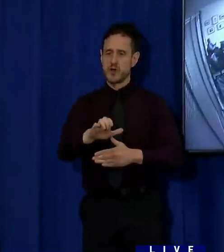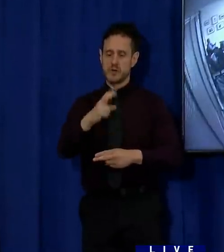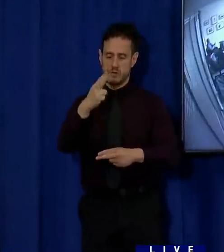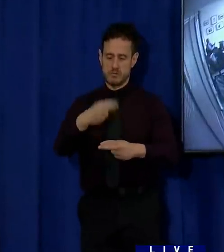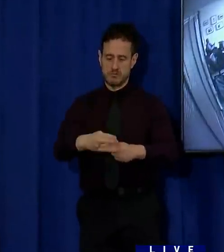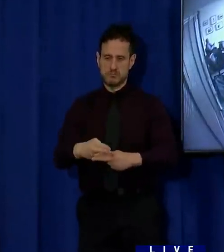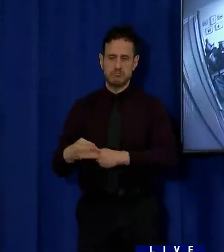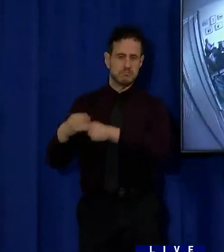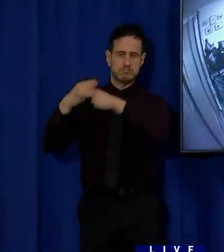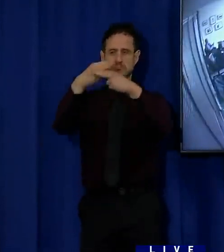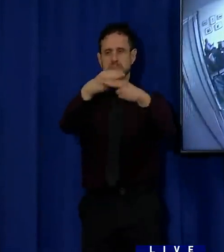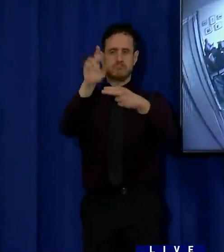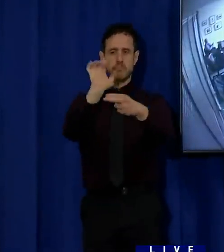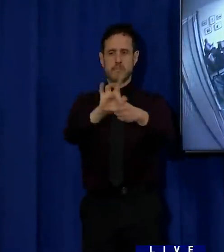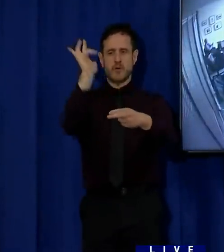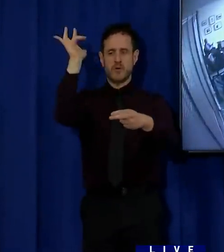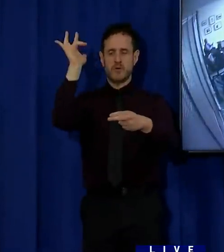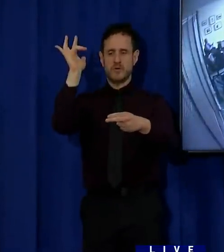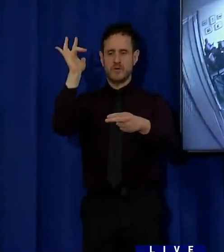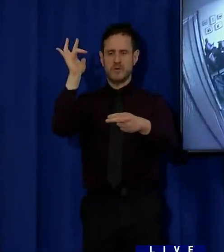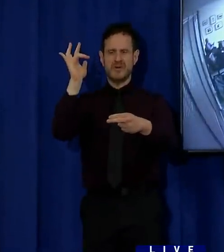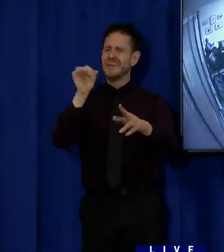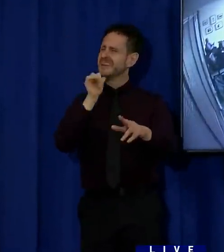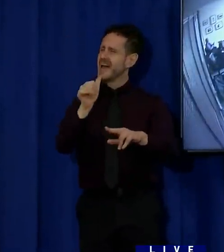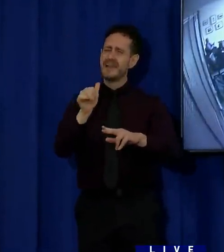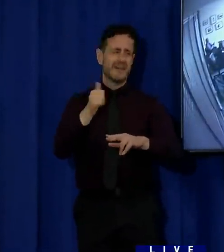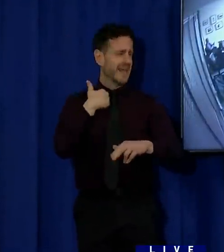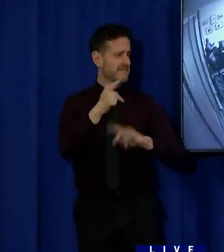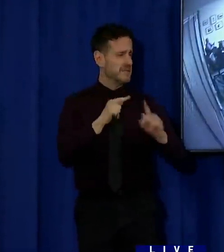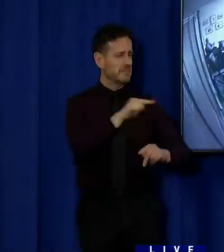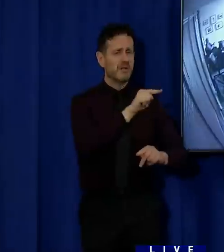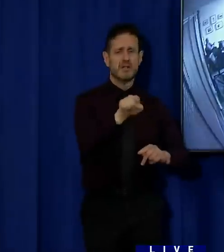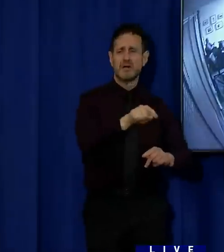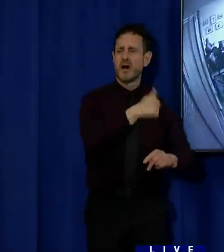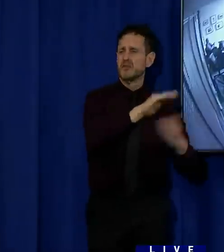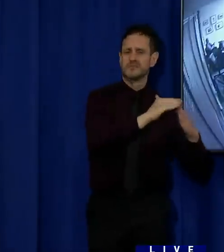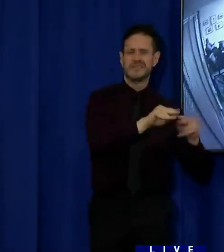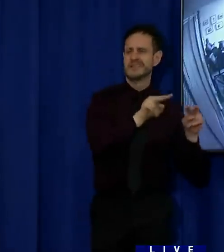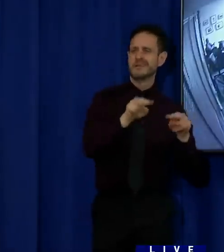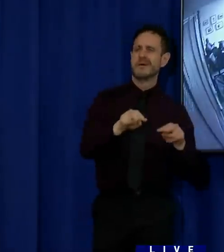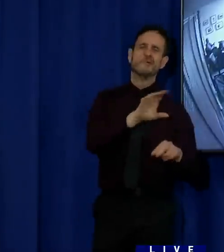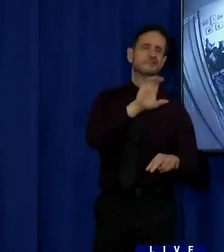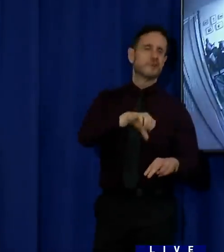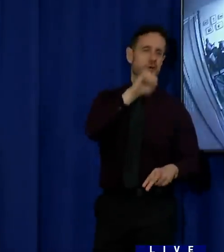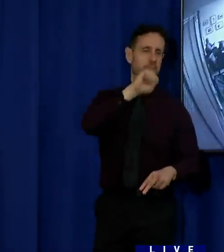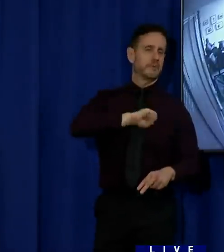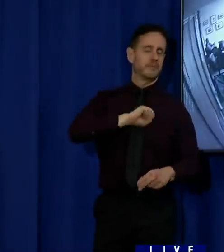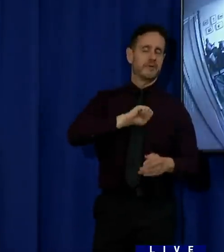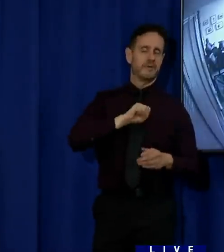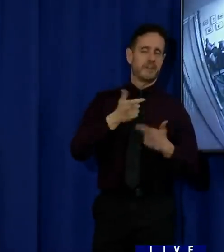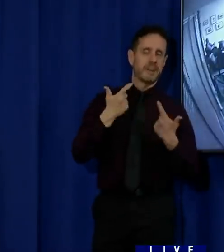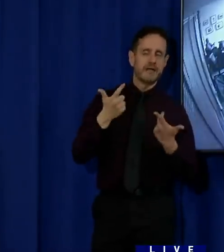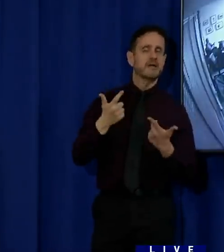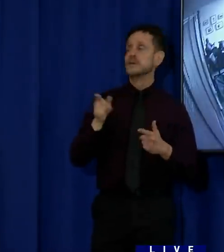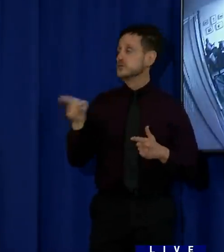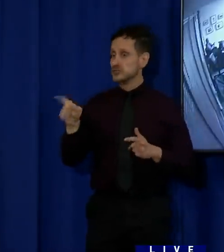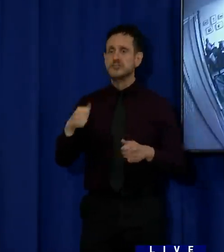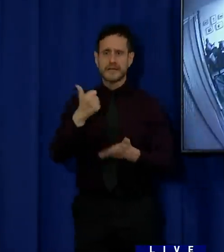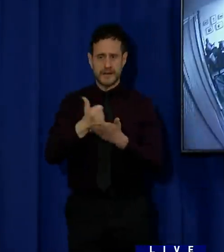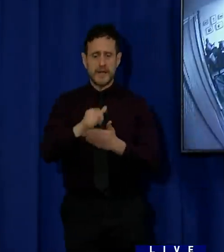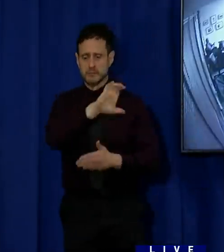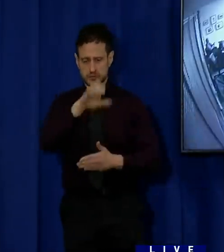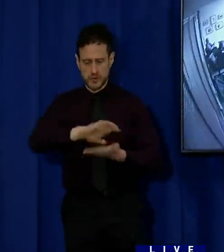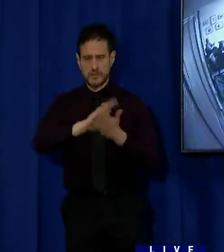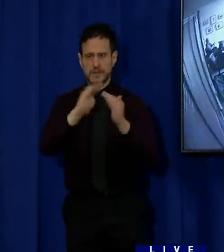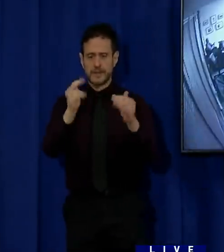really, instead of being the laughing stock of the nation, she can make this city the wonder of the world. And I